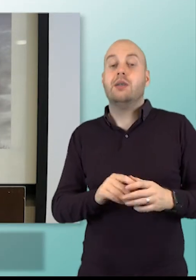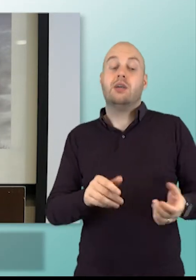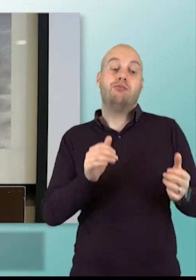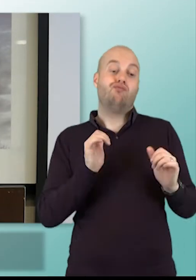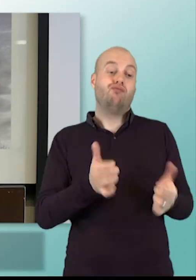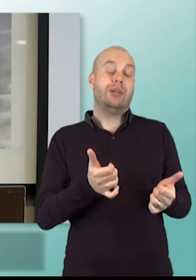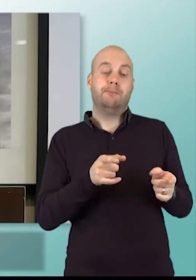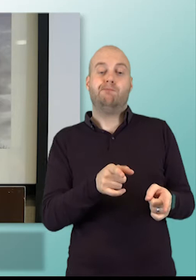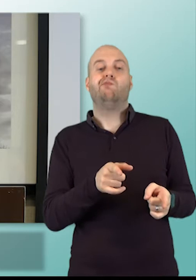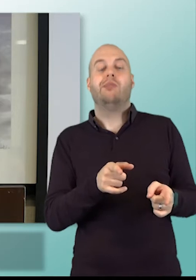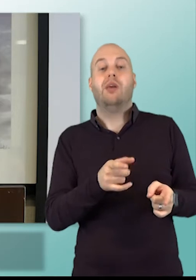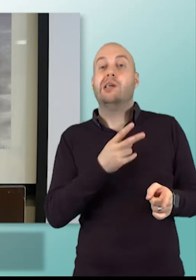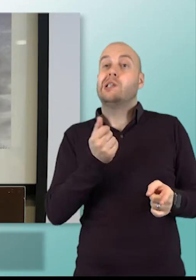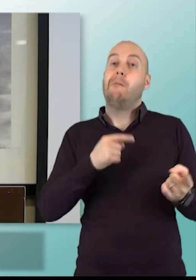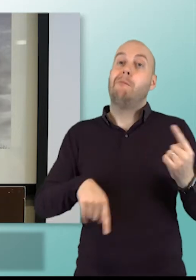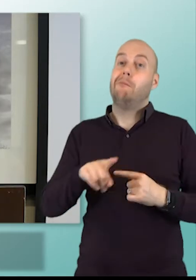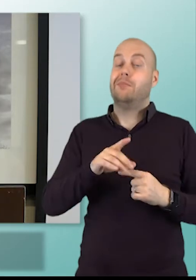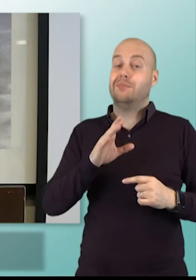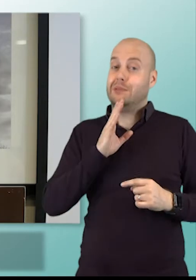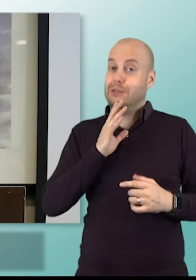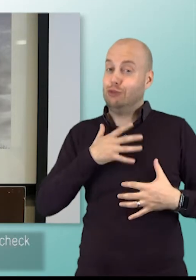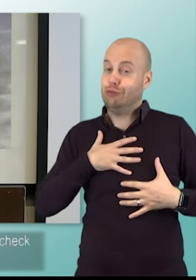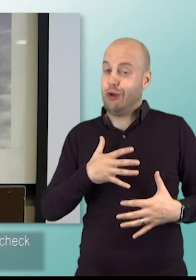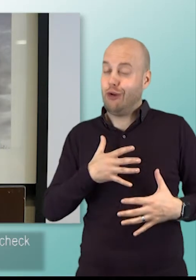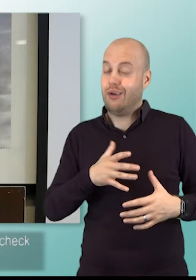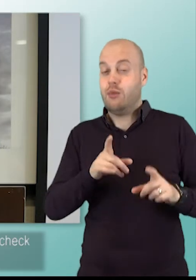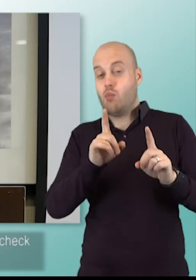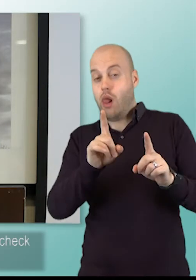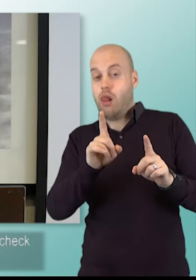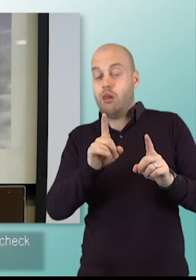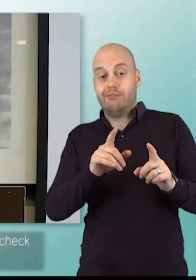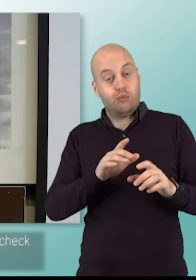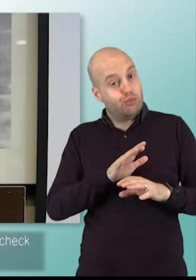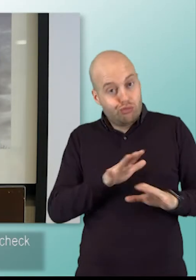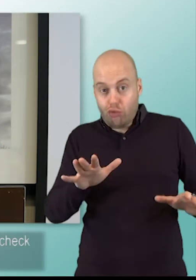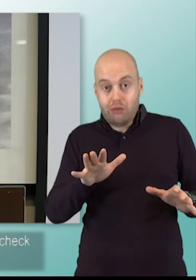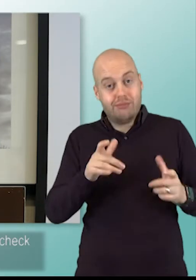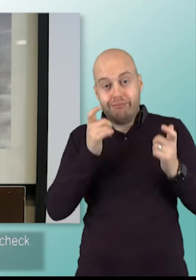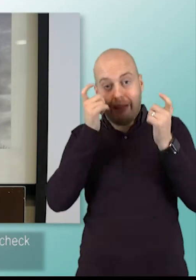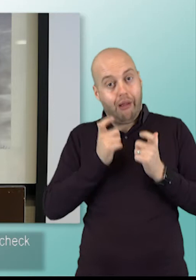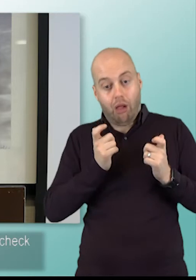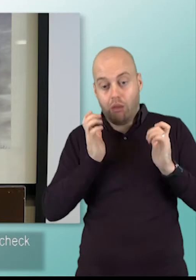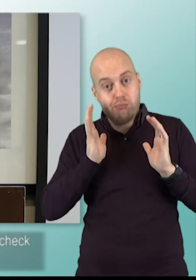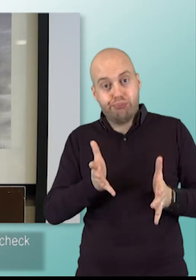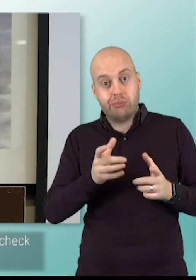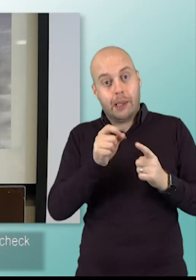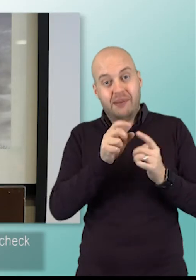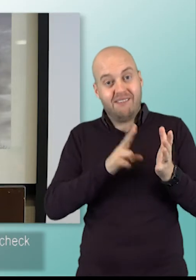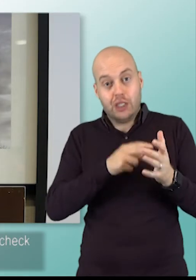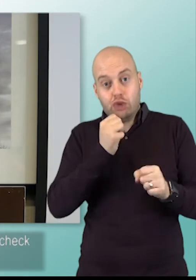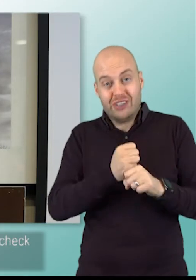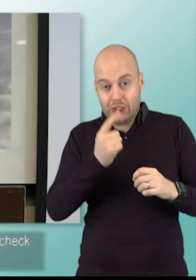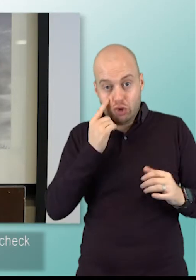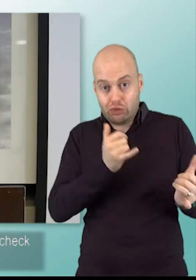This may come as a shock to some individuals here. Technically, it is not a legal requirement to do a